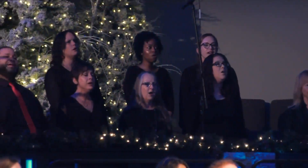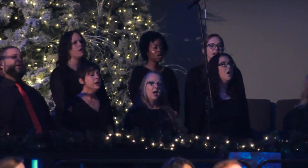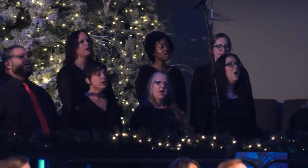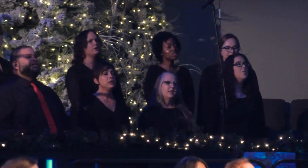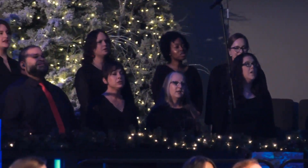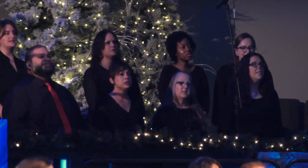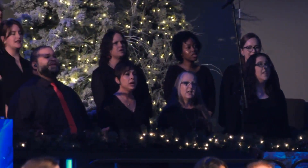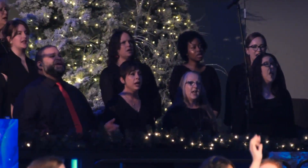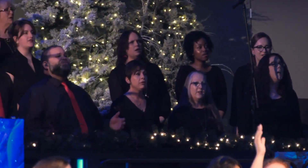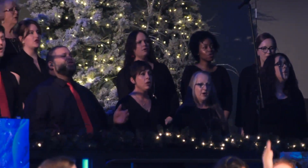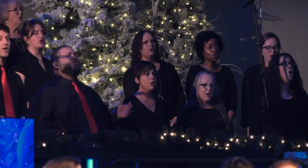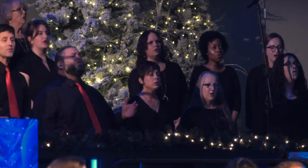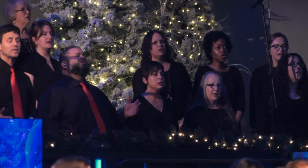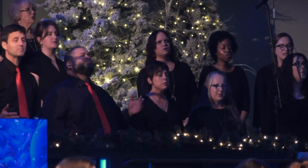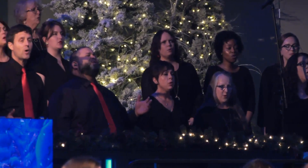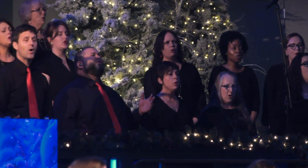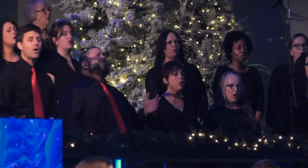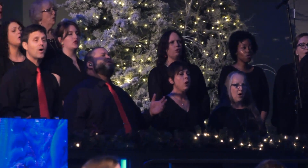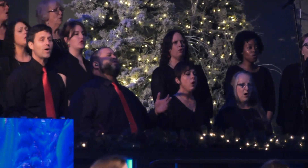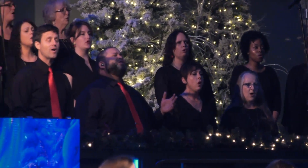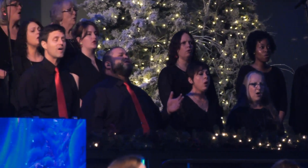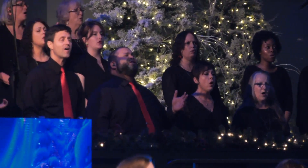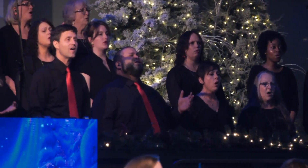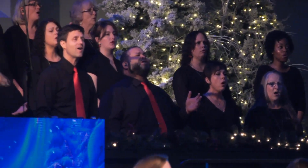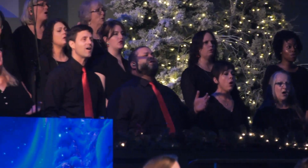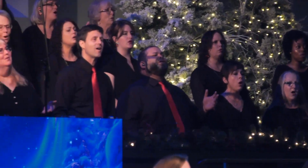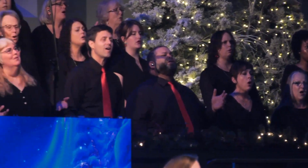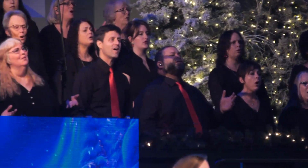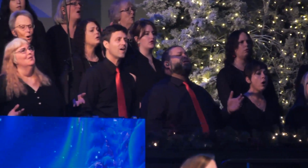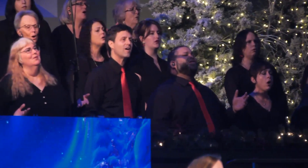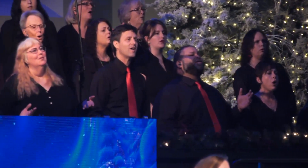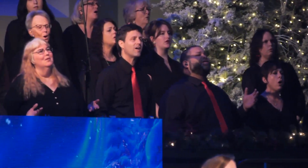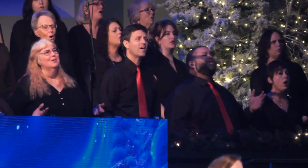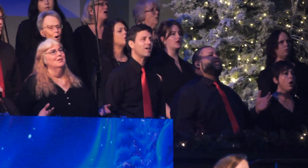The Savior is Lord